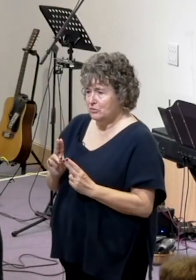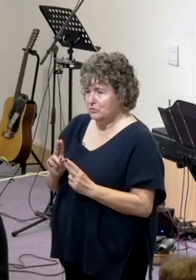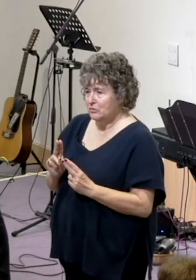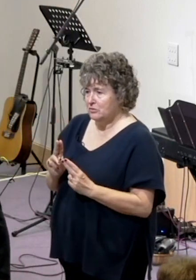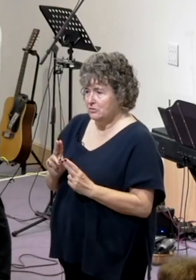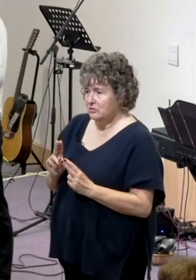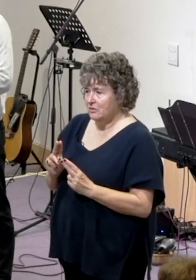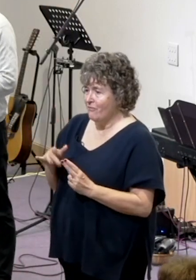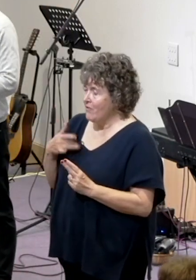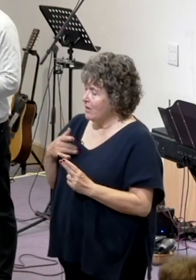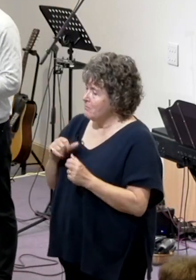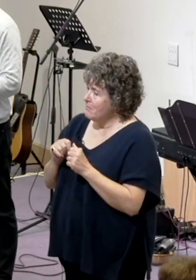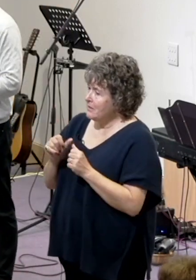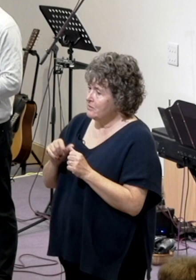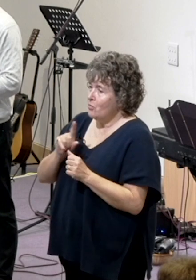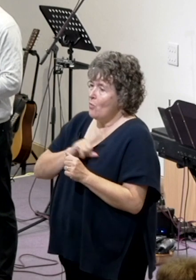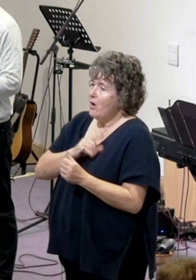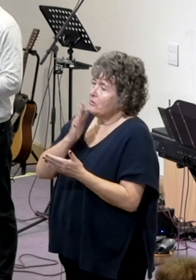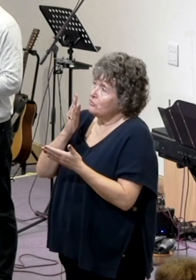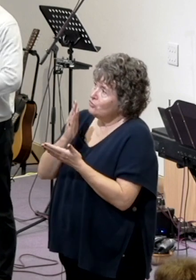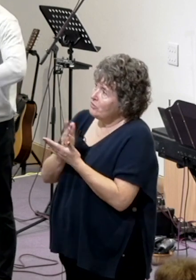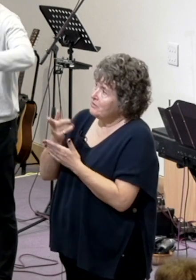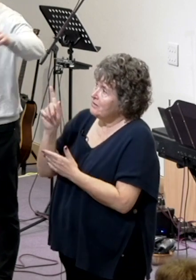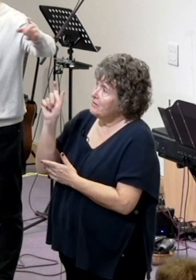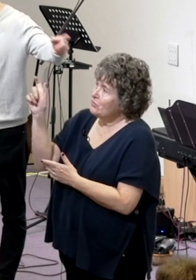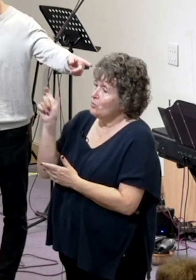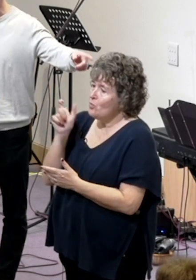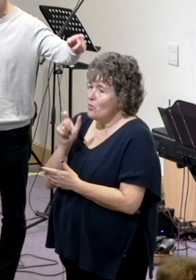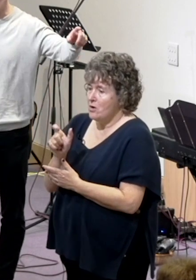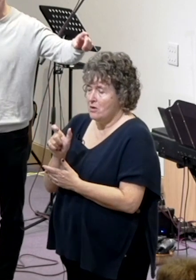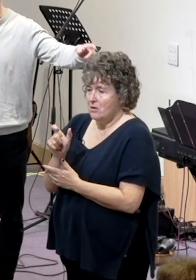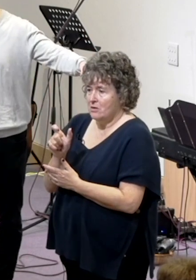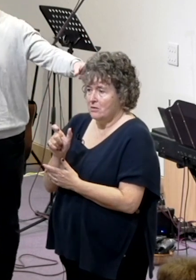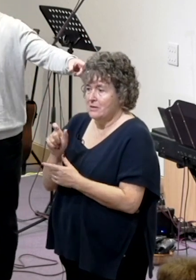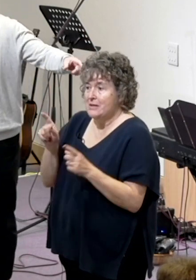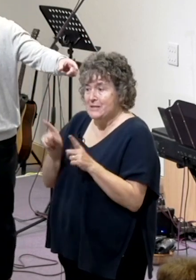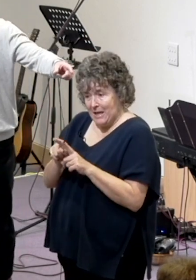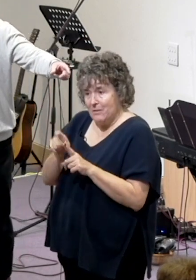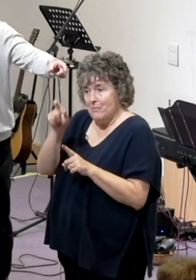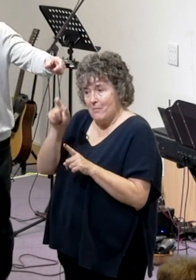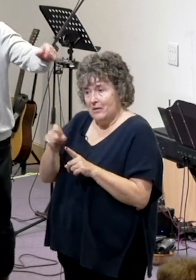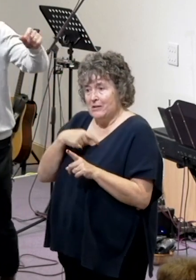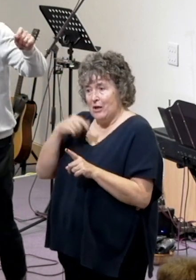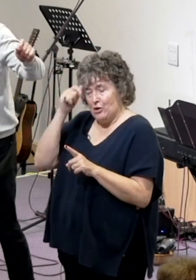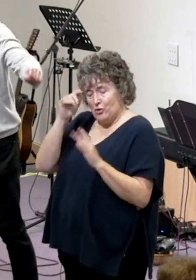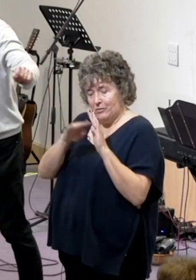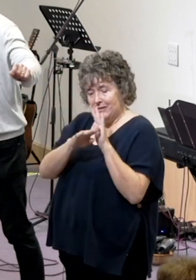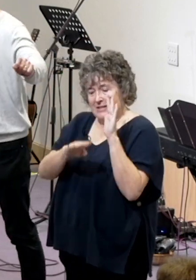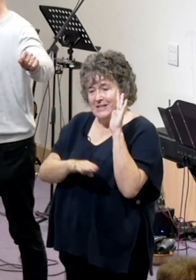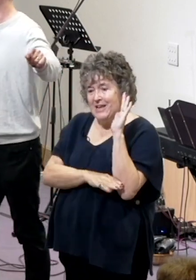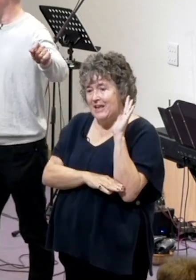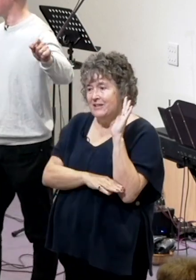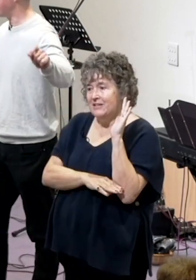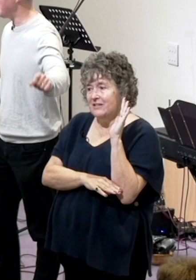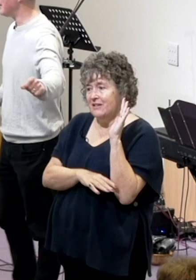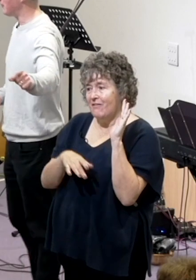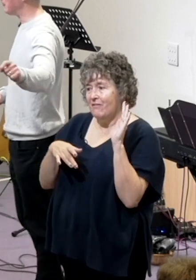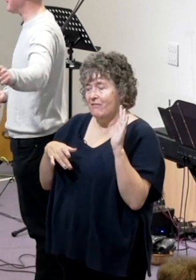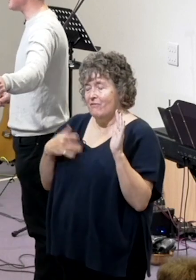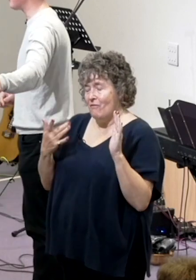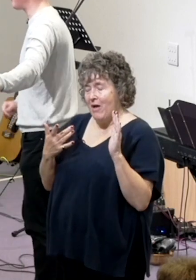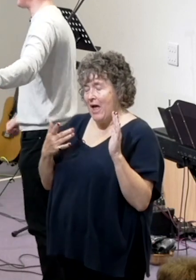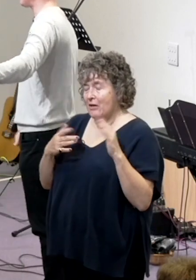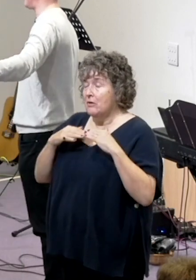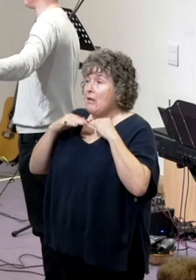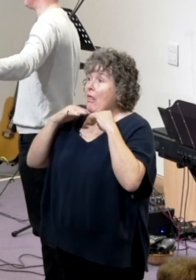through trusting in God's word. Just like the person who was in debt found release from that feeling they're on